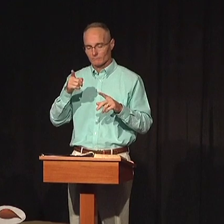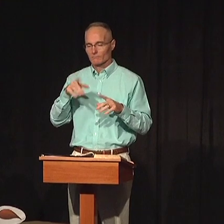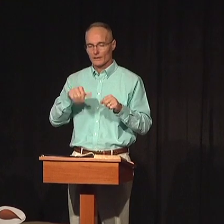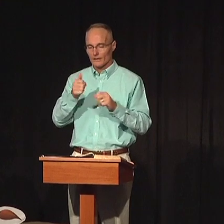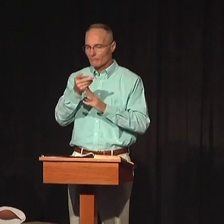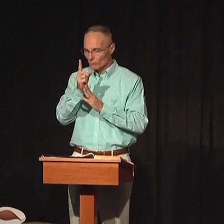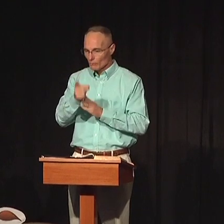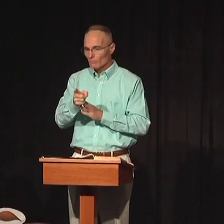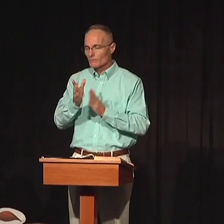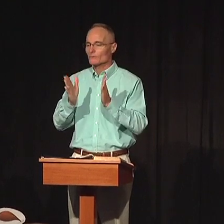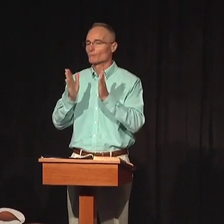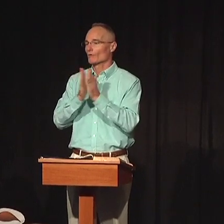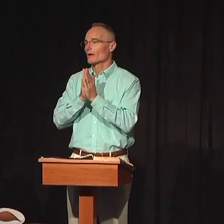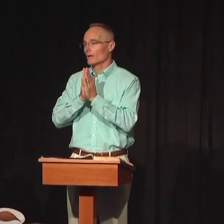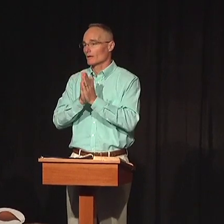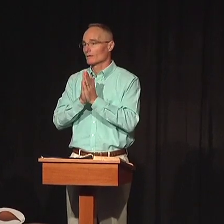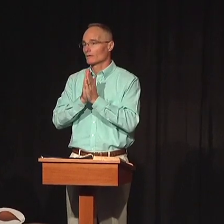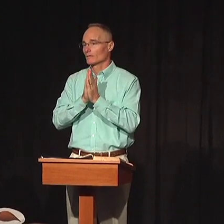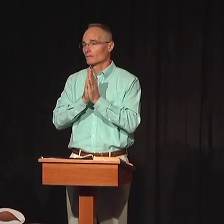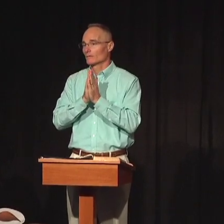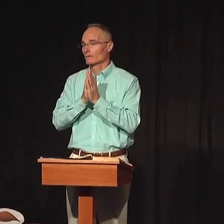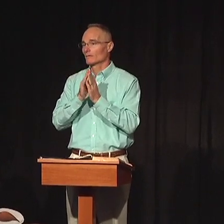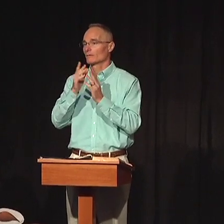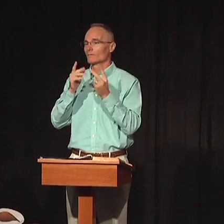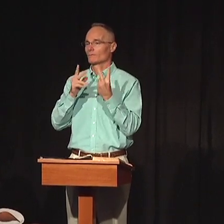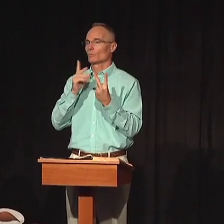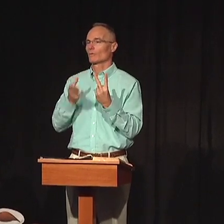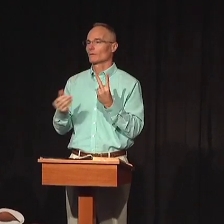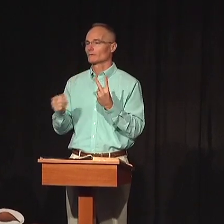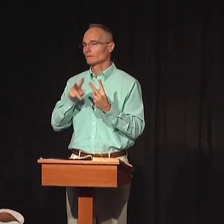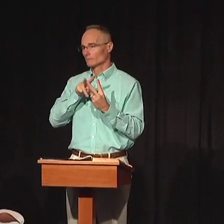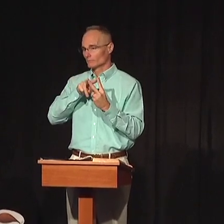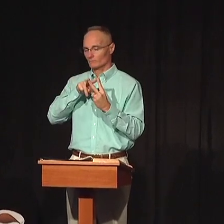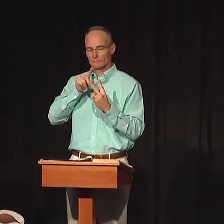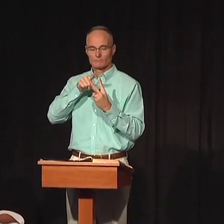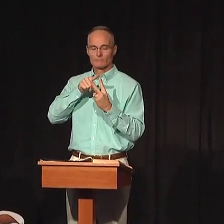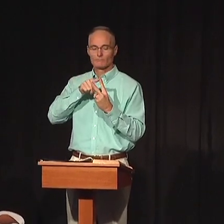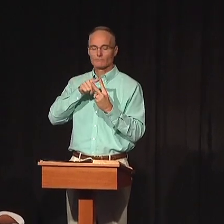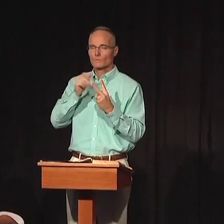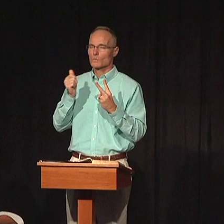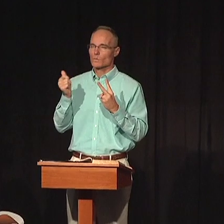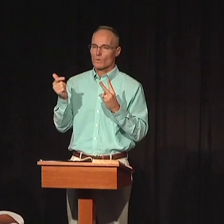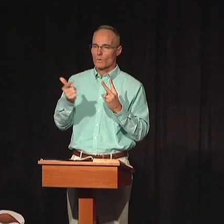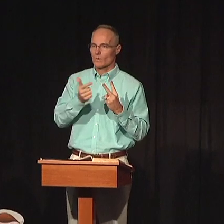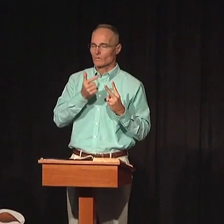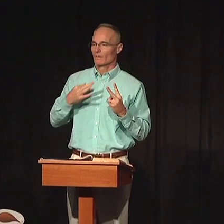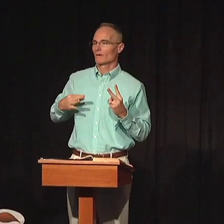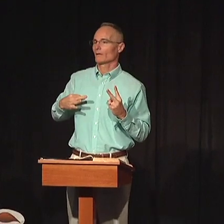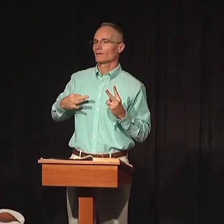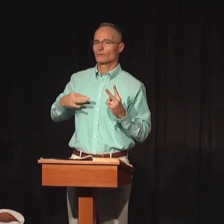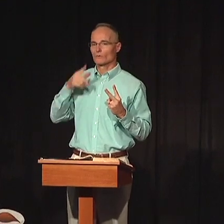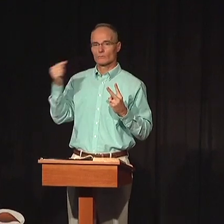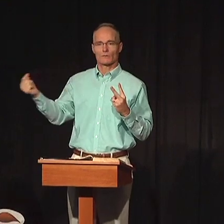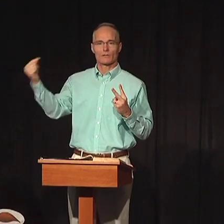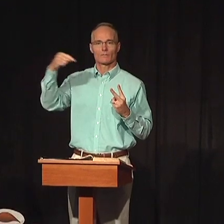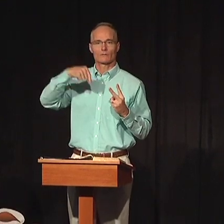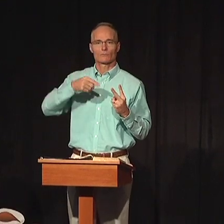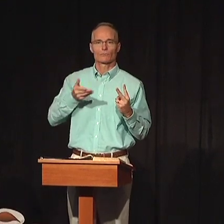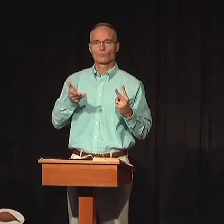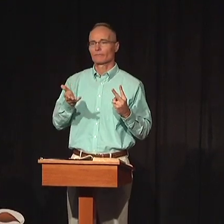long, but just take a few moments to just pray for two things. First of all, that all the volunteers